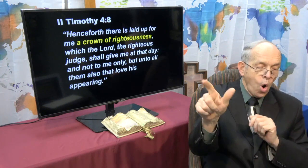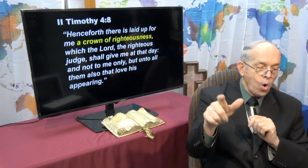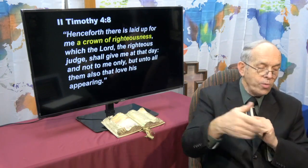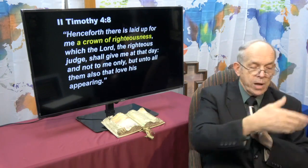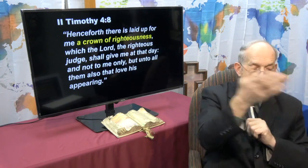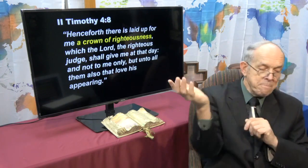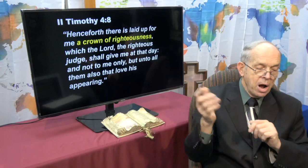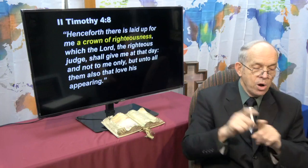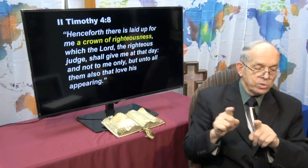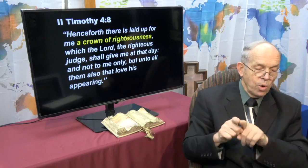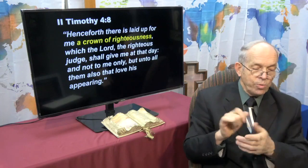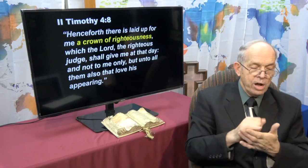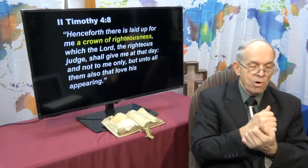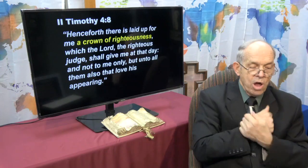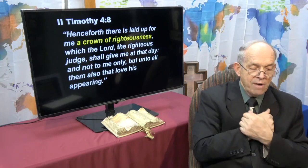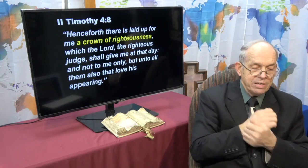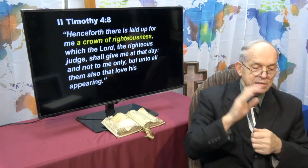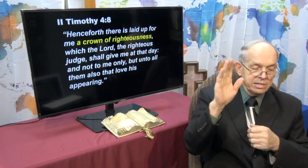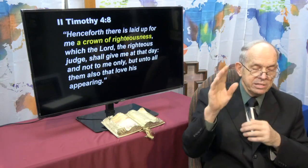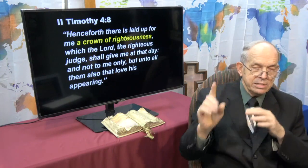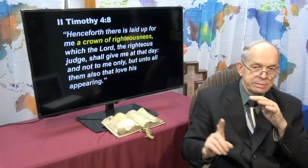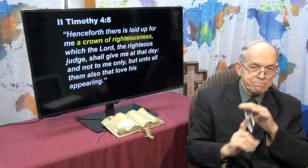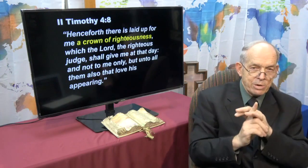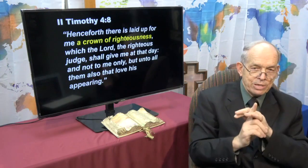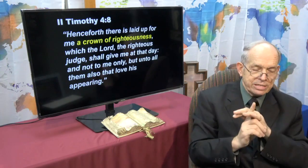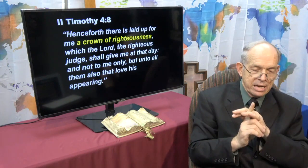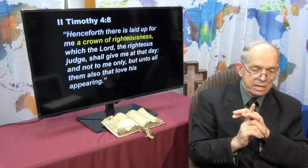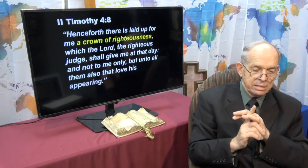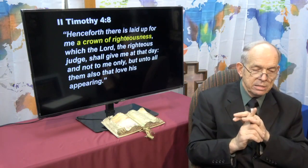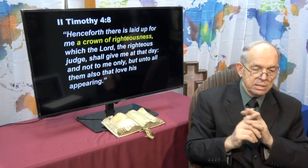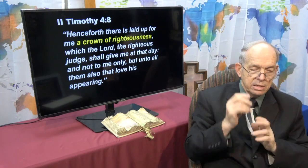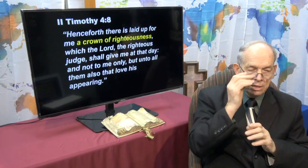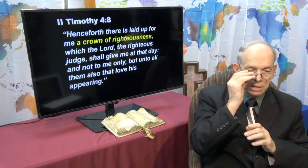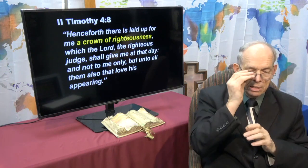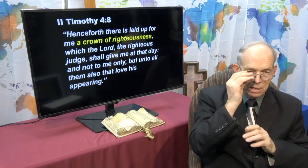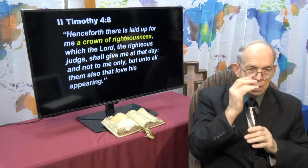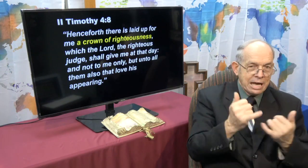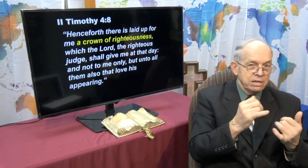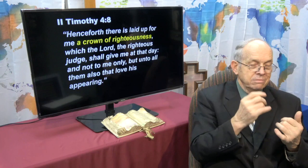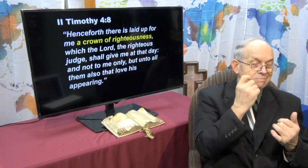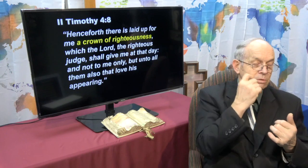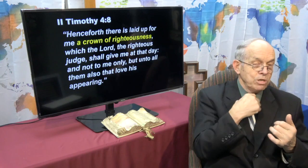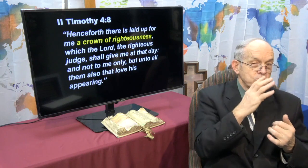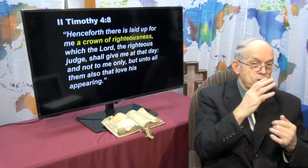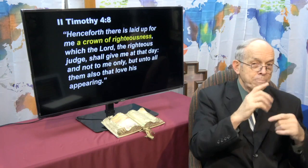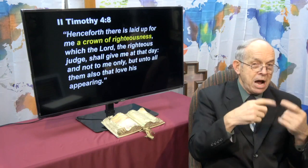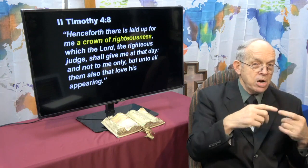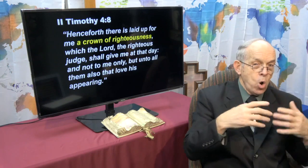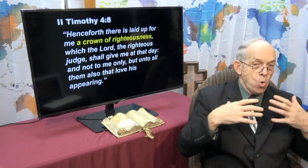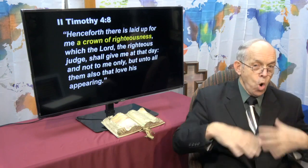all them also that love his imperiously. Now, we talk about